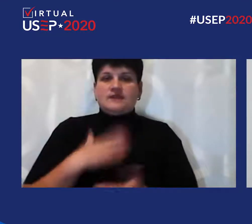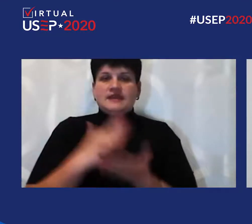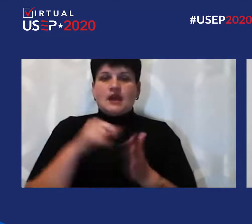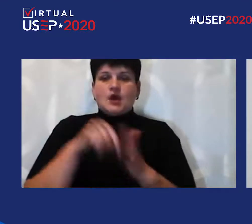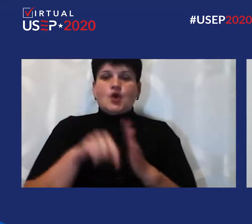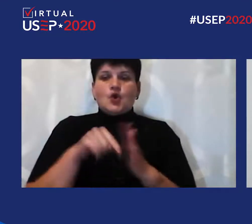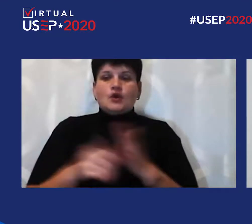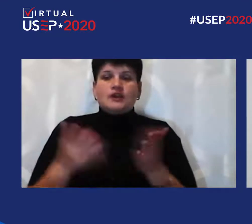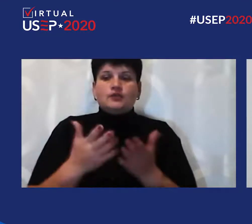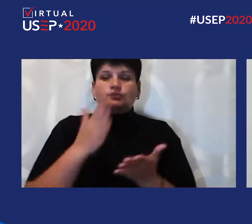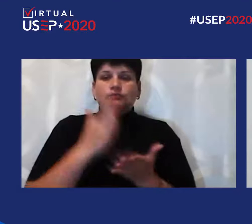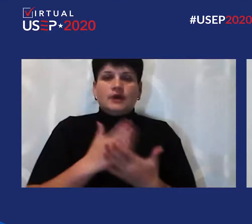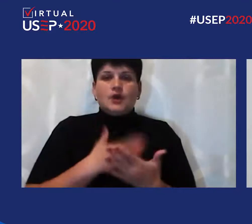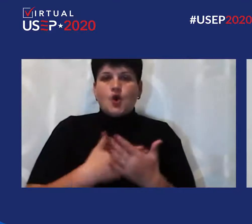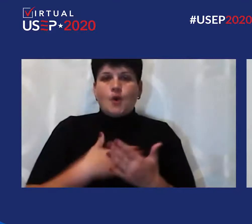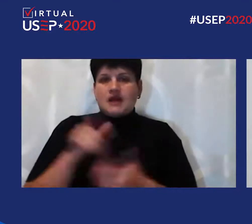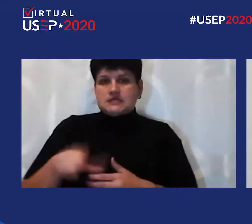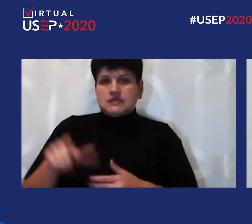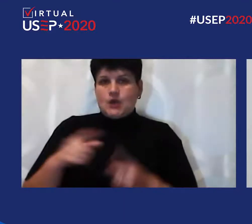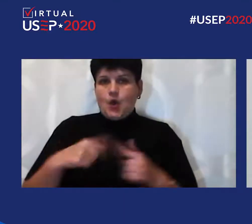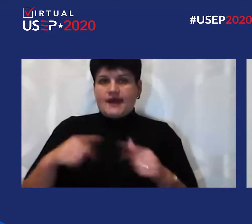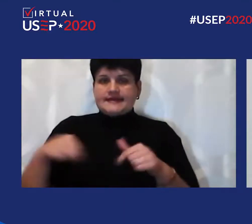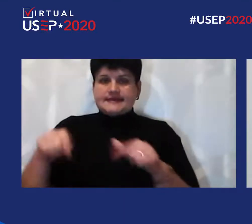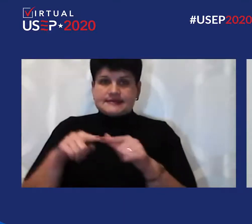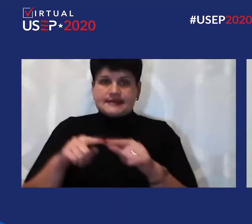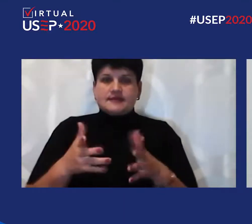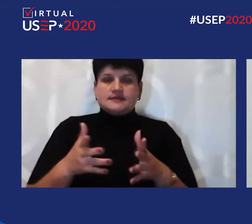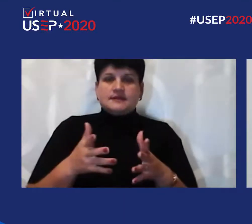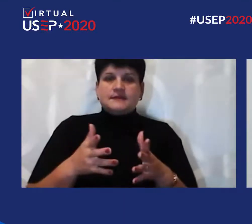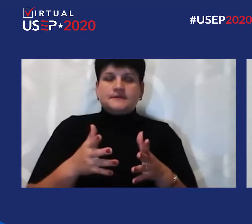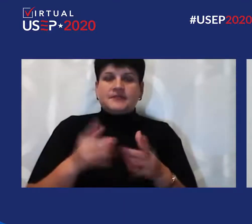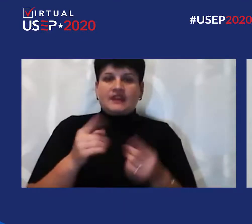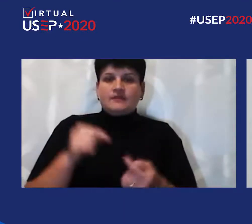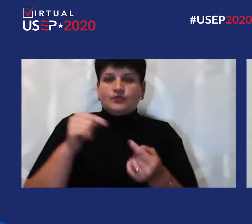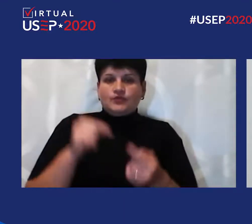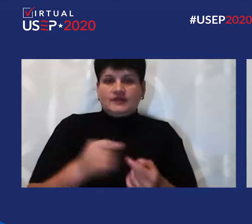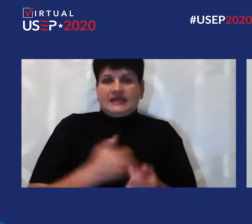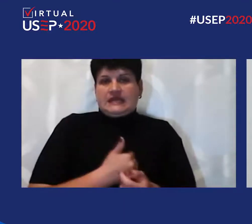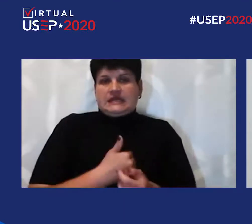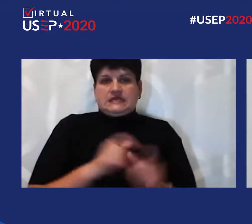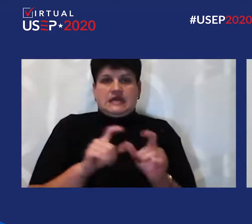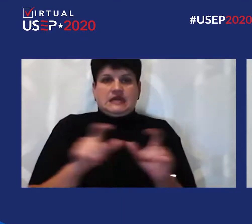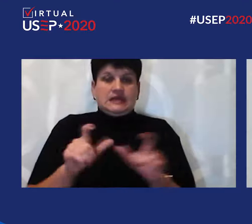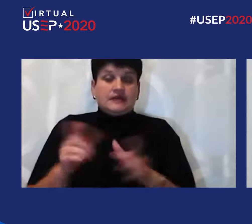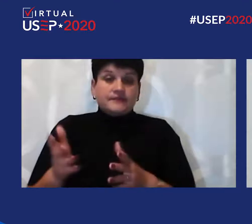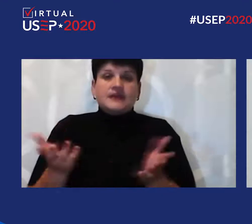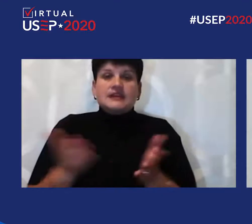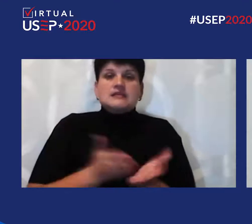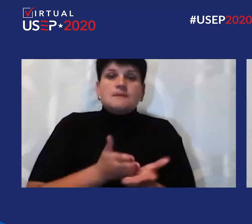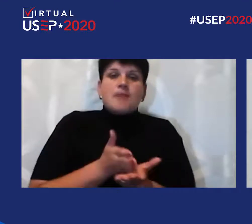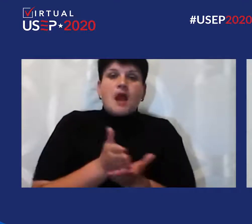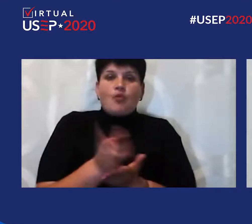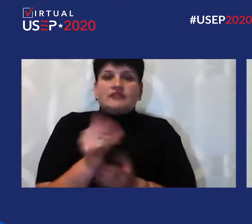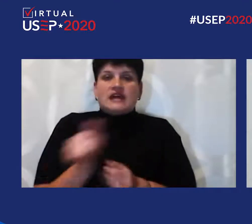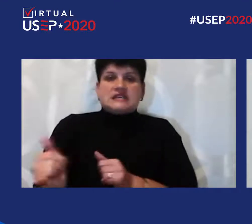to learn how important is the role of the public organizations and civil rights organizations in